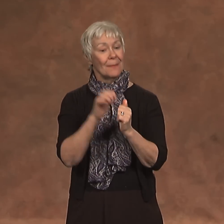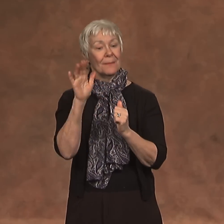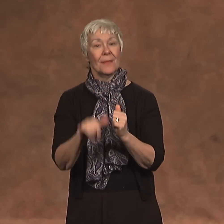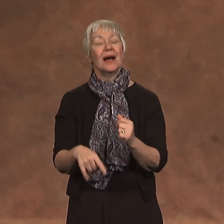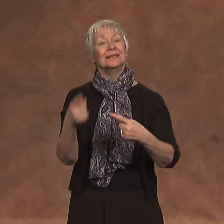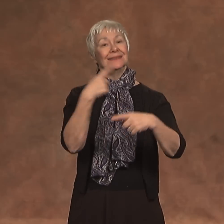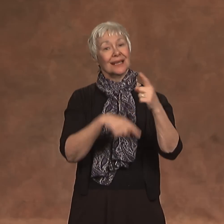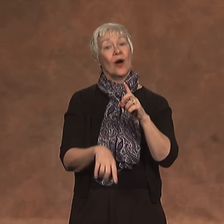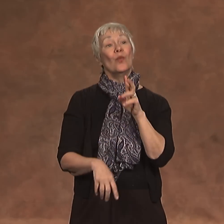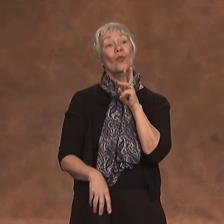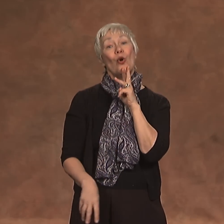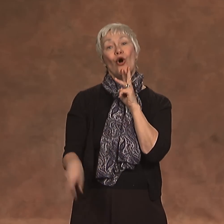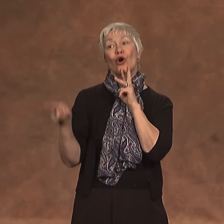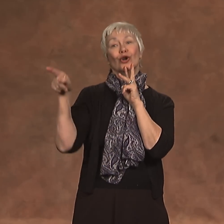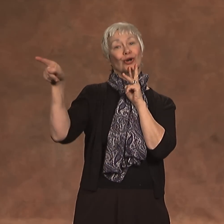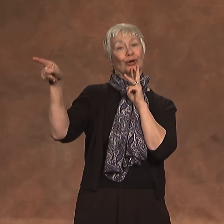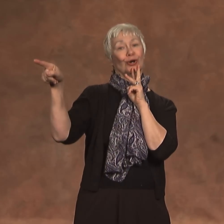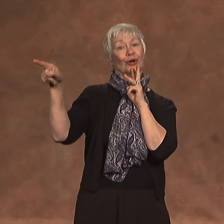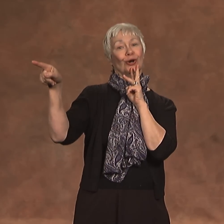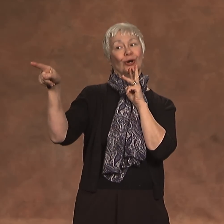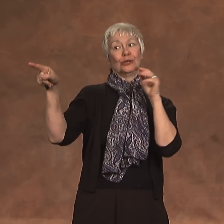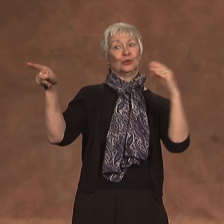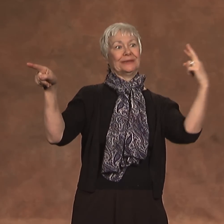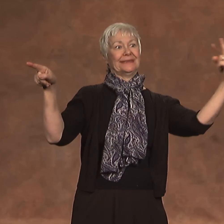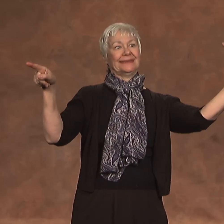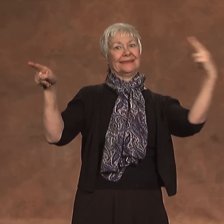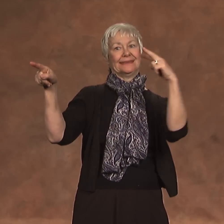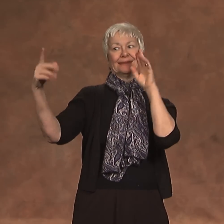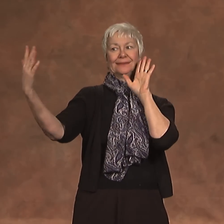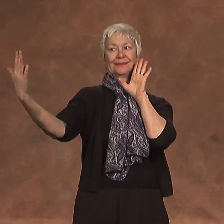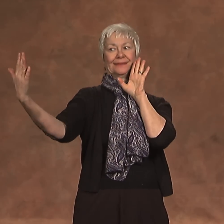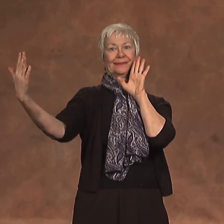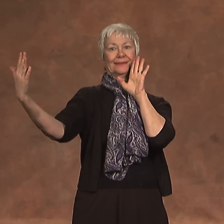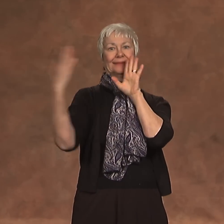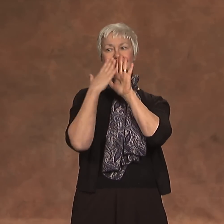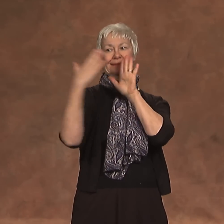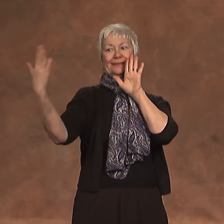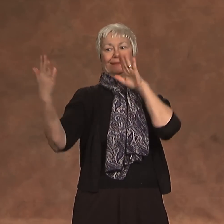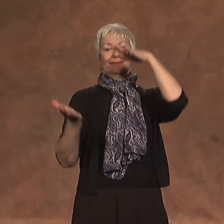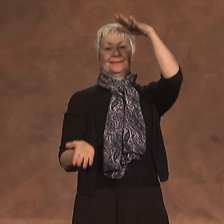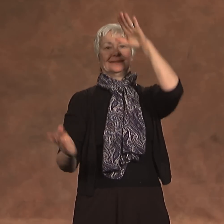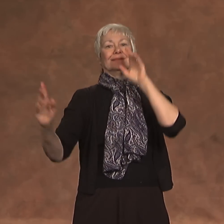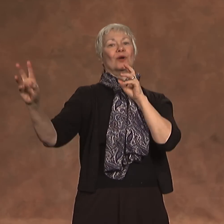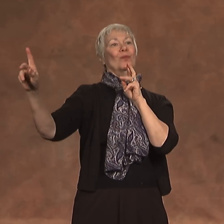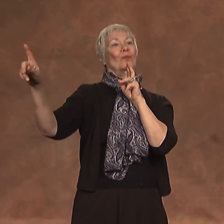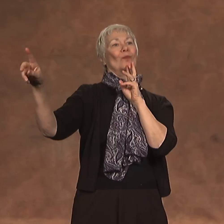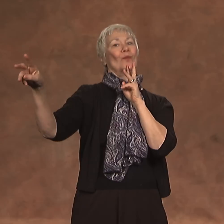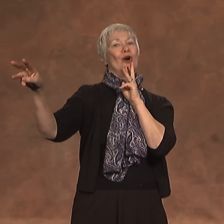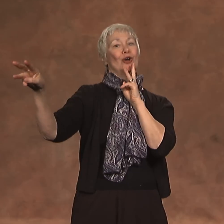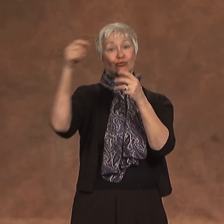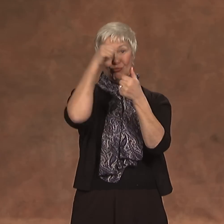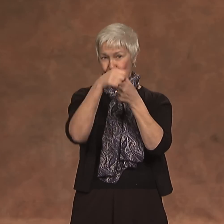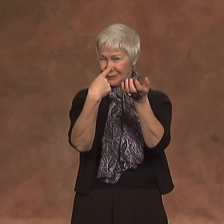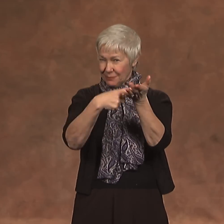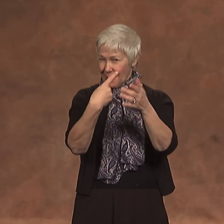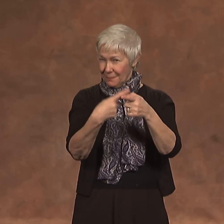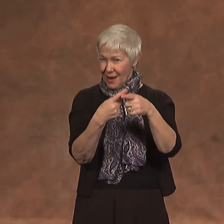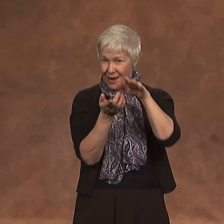teacher signs water and points to the word. And the teacher is using proper sight lines to ensure that students can see both the